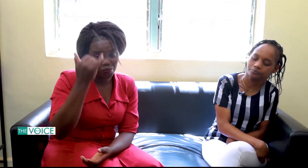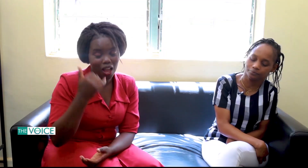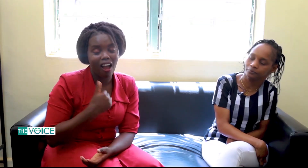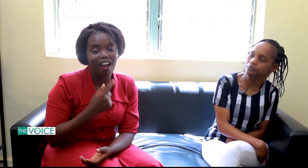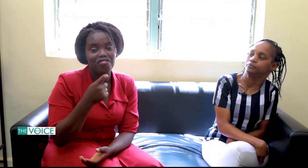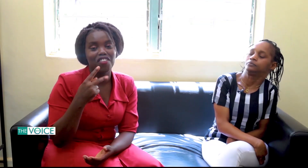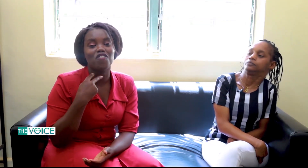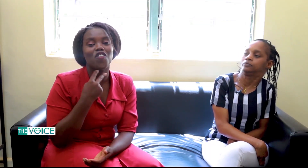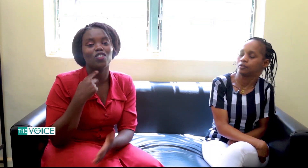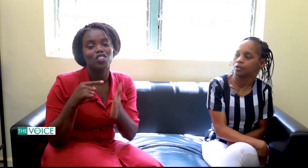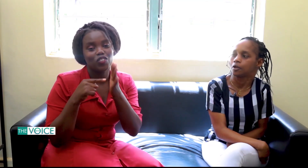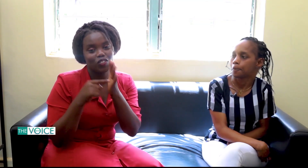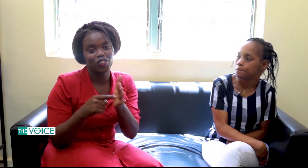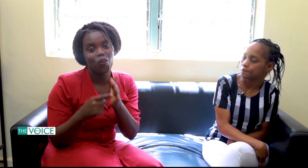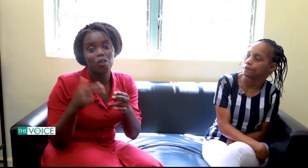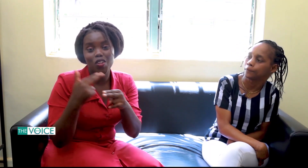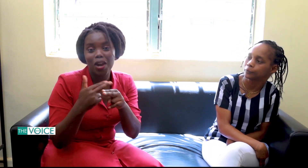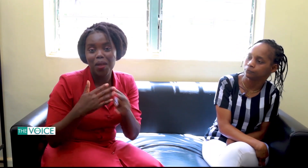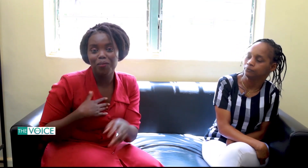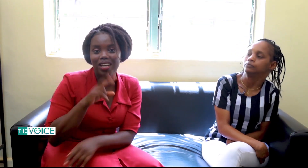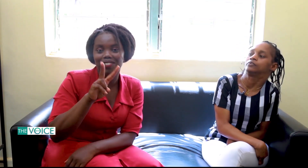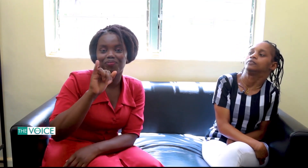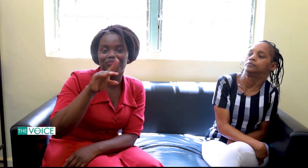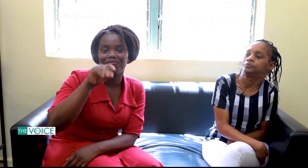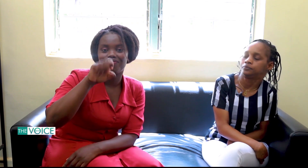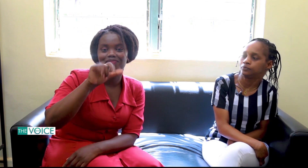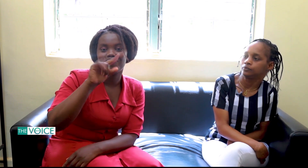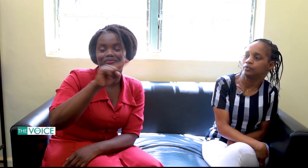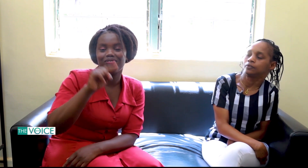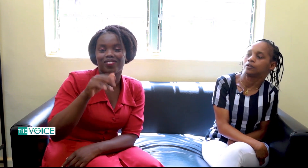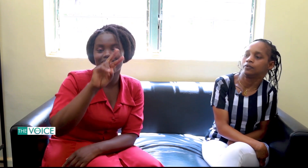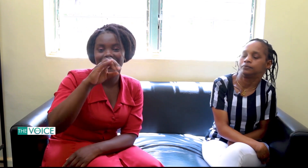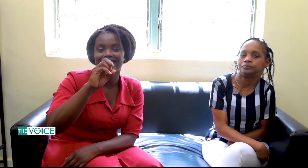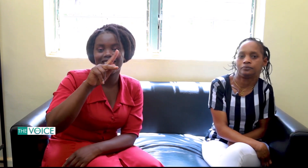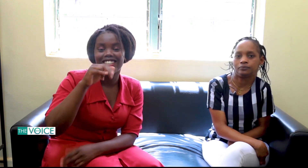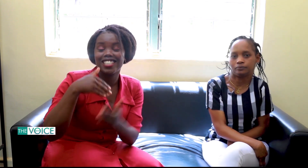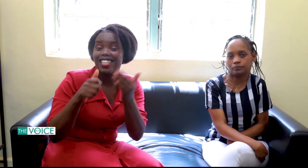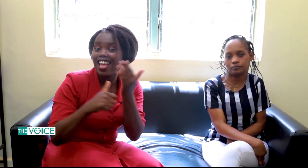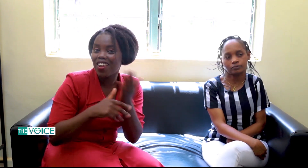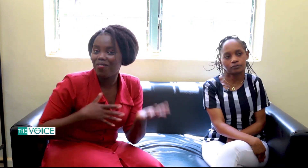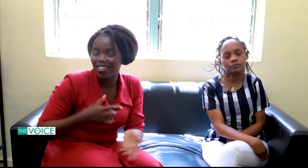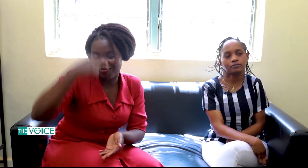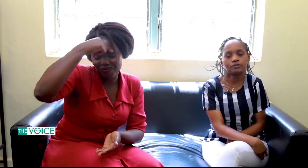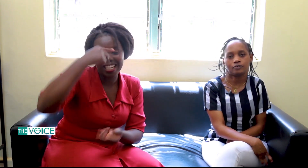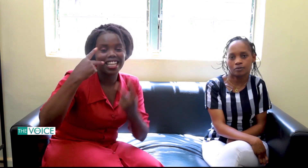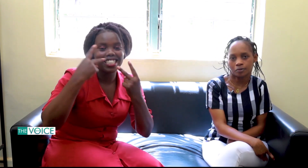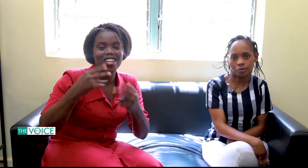That is the reason why we have the voice show. You've been with me, Videlis